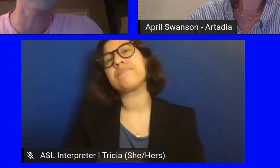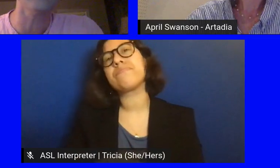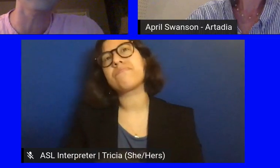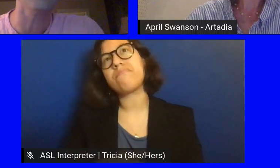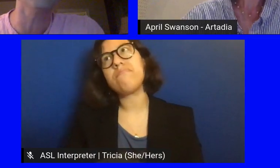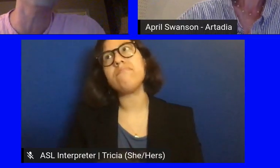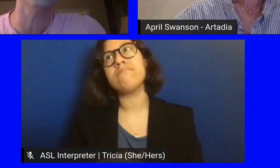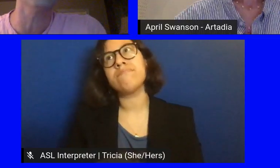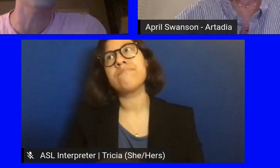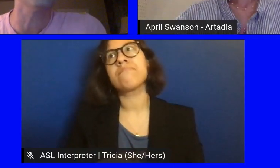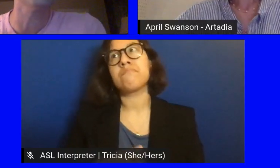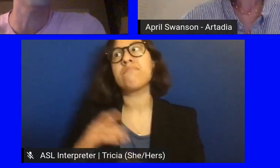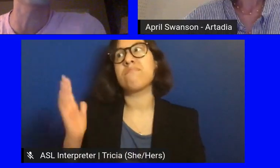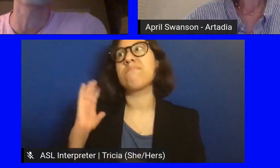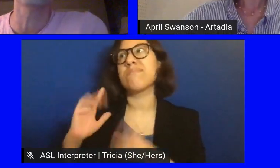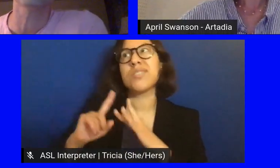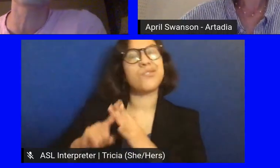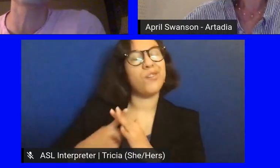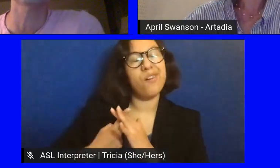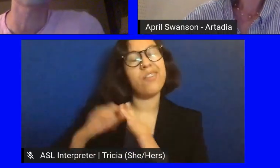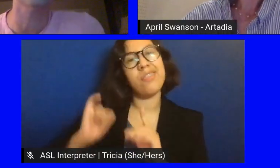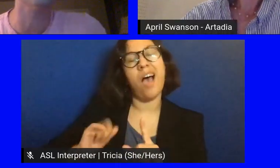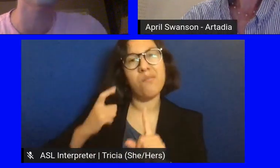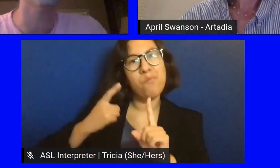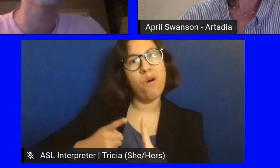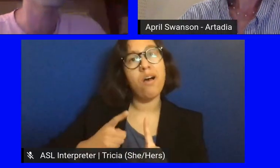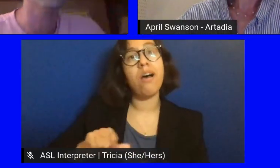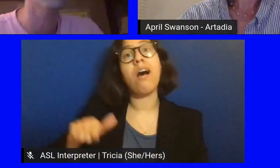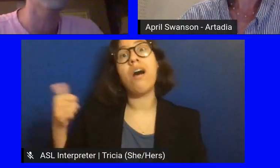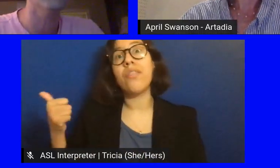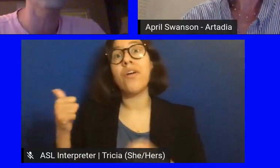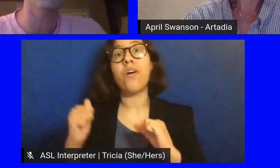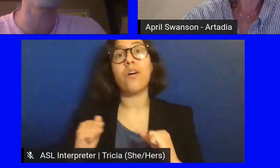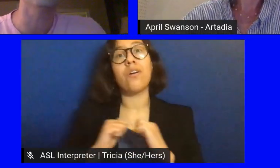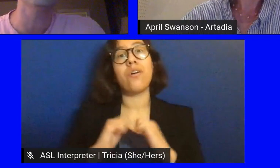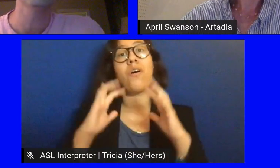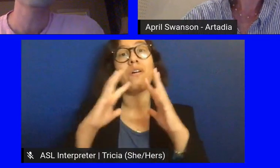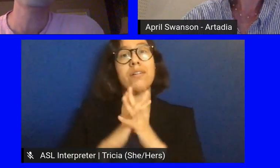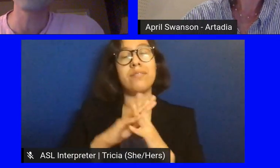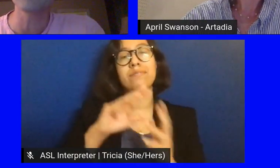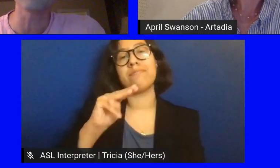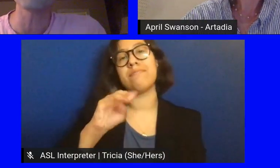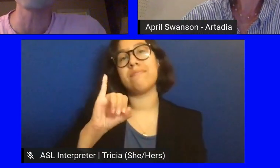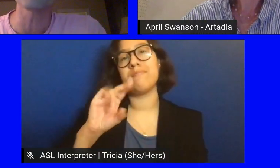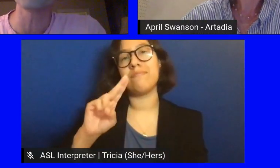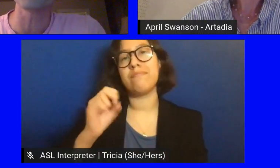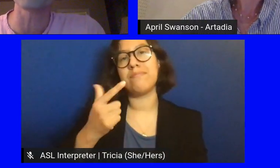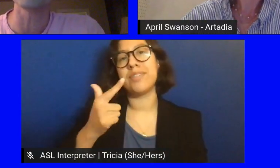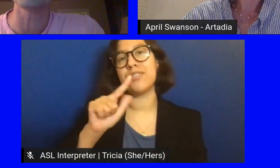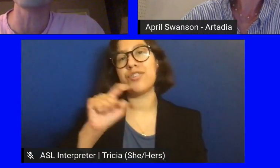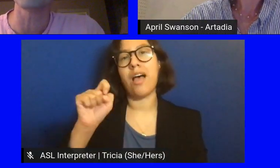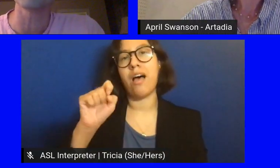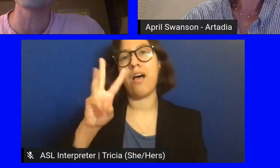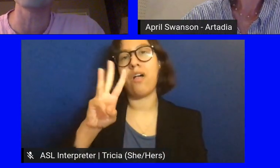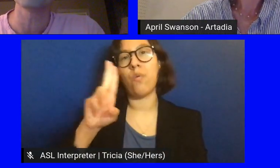started then and with our other co-founder, Michelle Wu, and many other